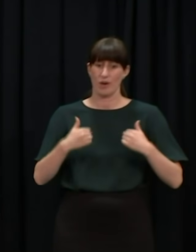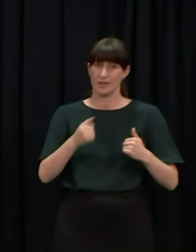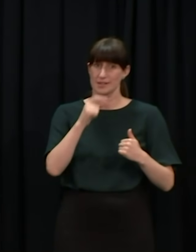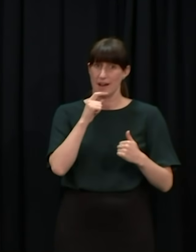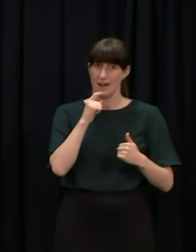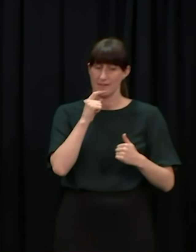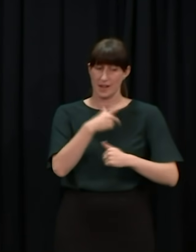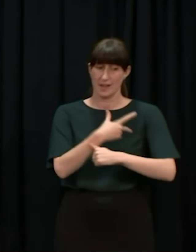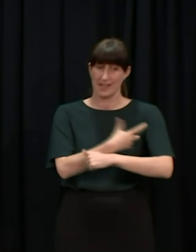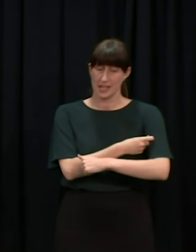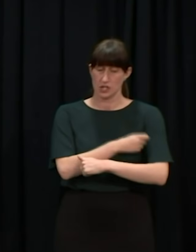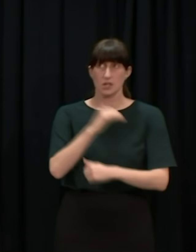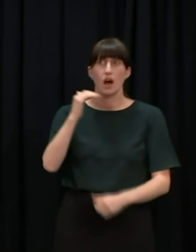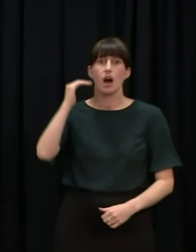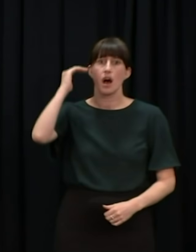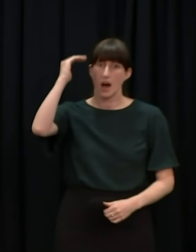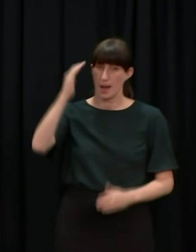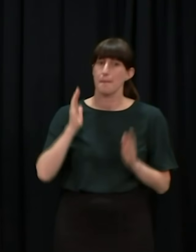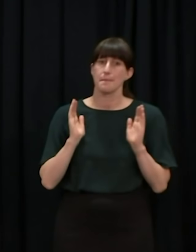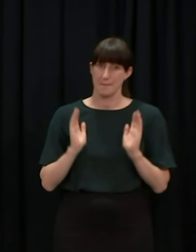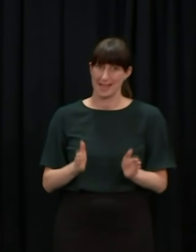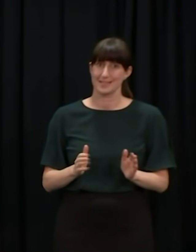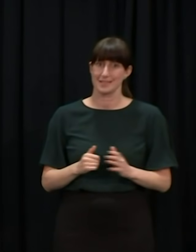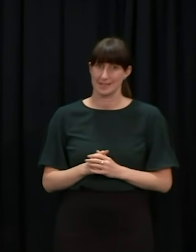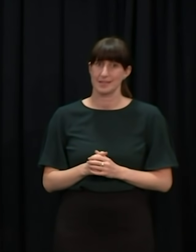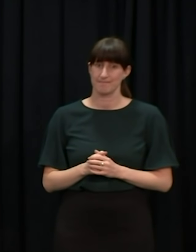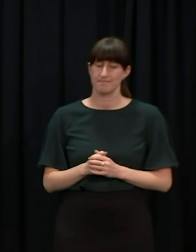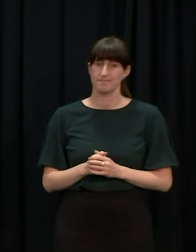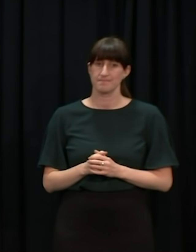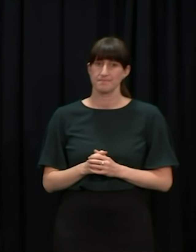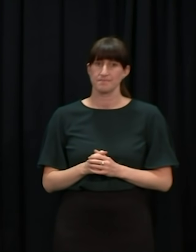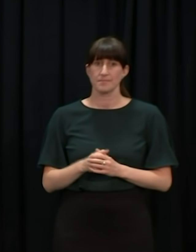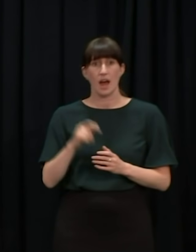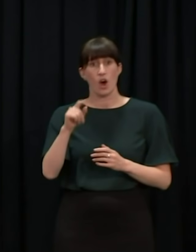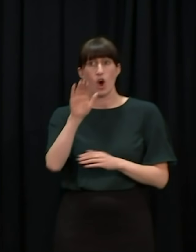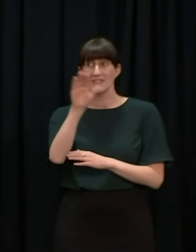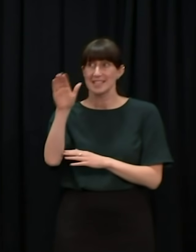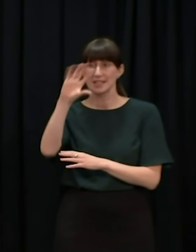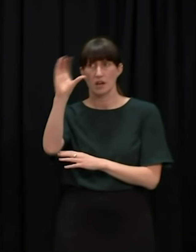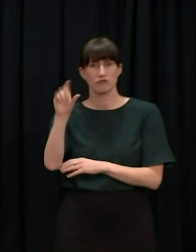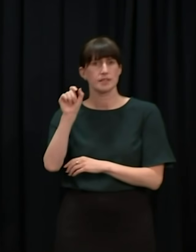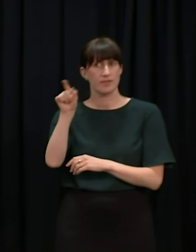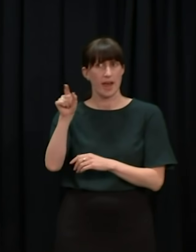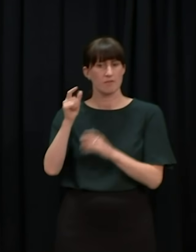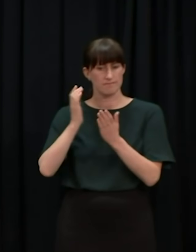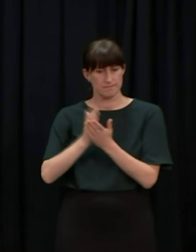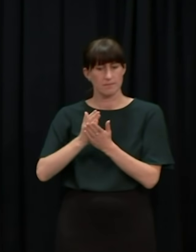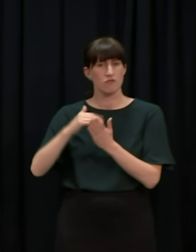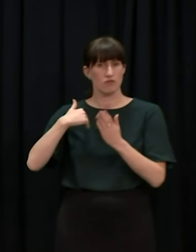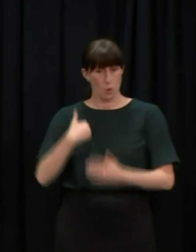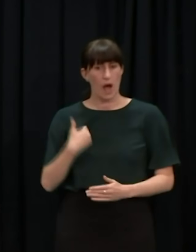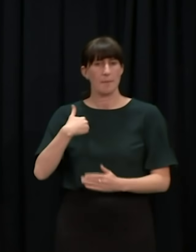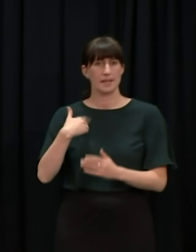very high across this particular workforce. Many other countries have required healthcare workers to be vaccinated. These